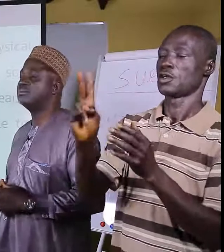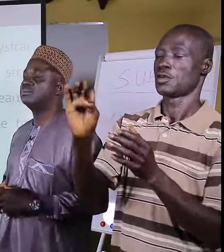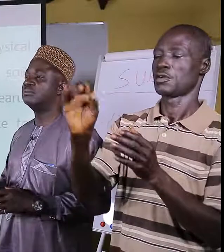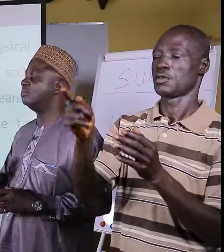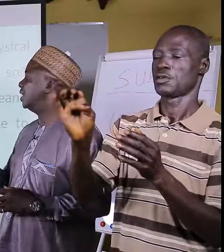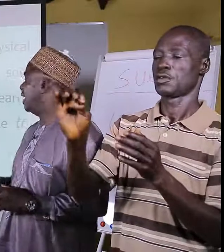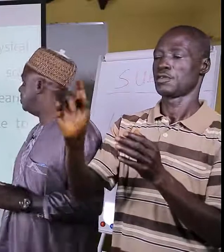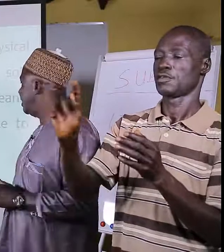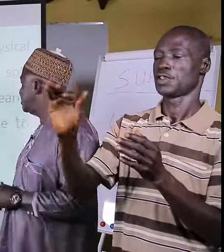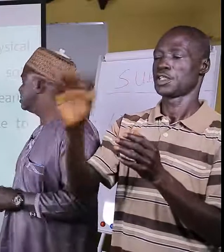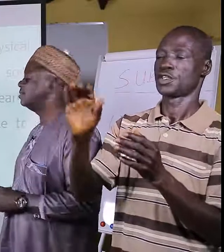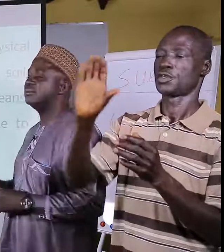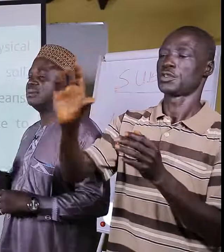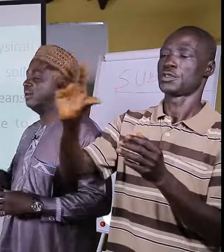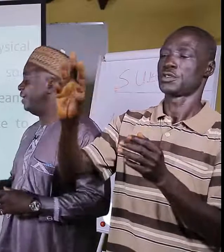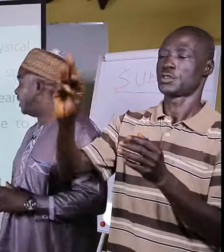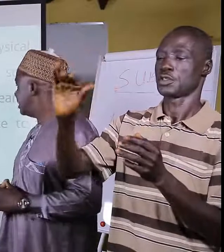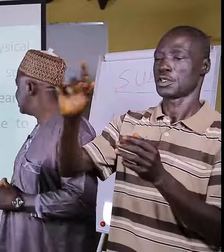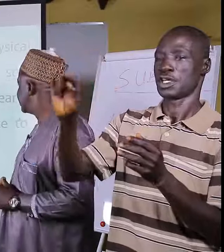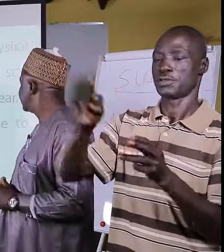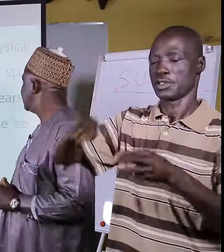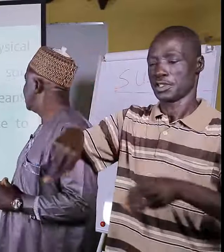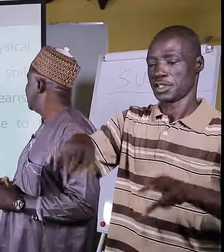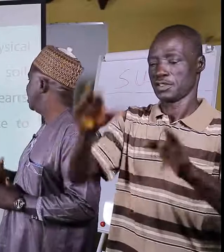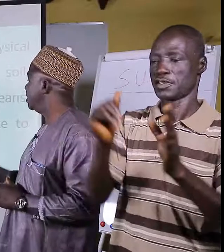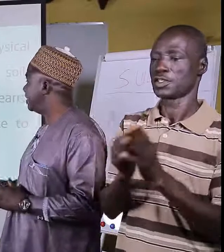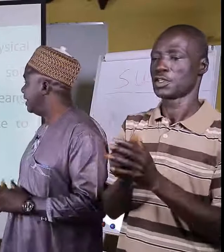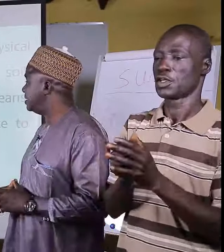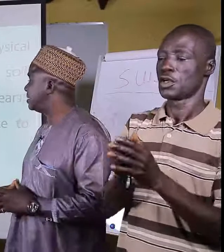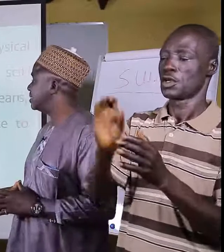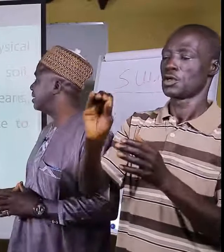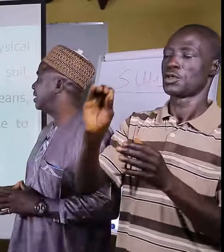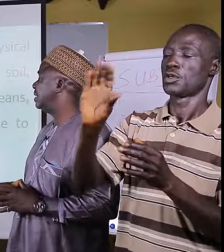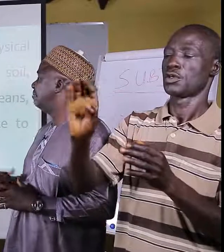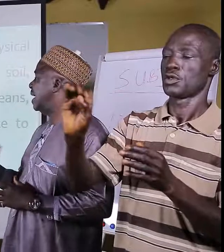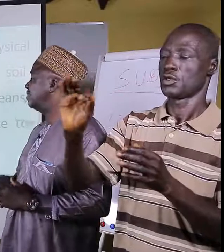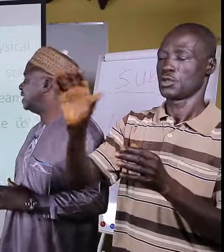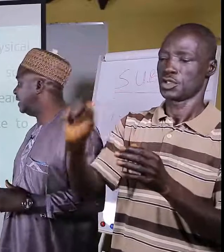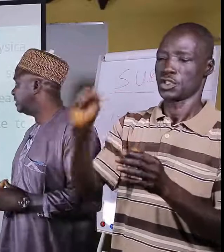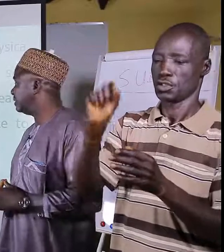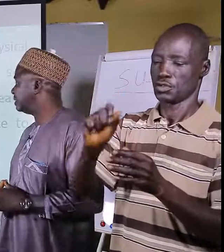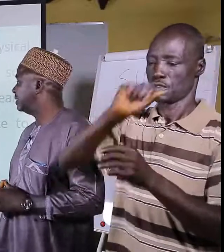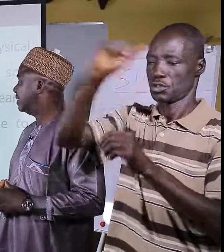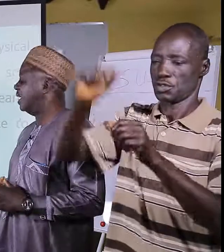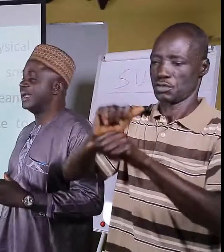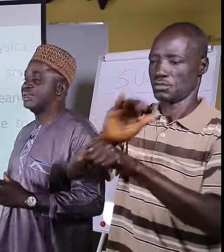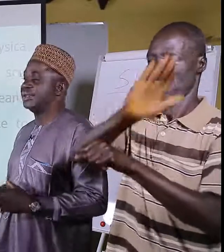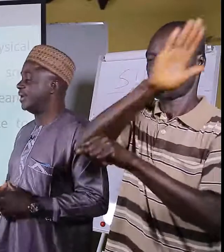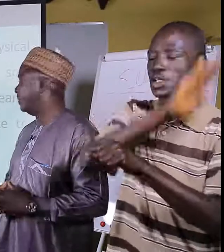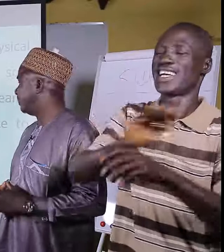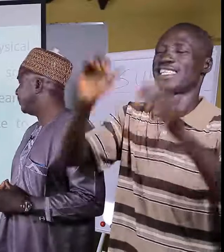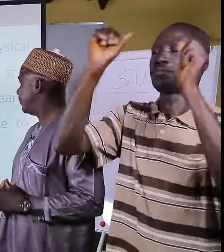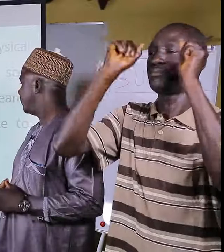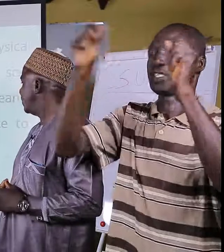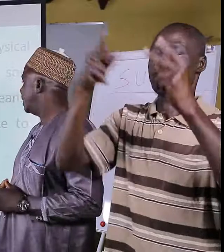vegetation, climate, rivers, oceans, mountains,